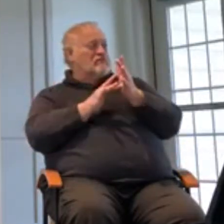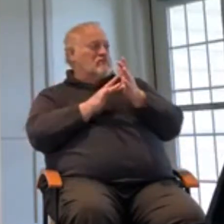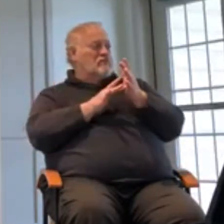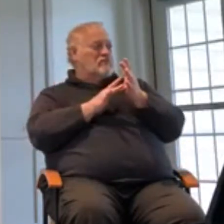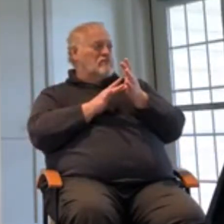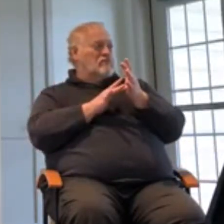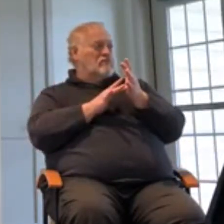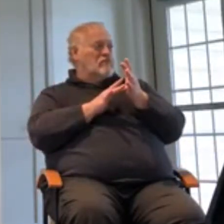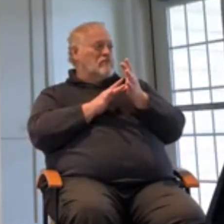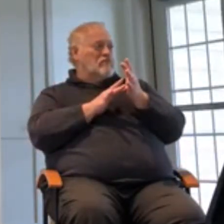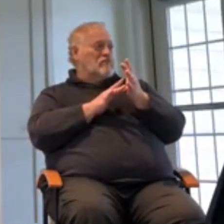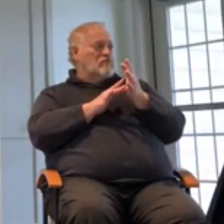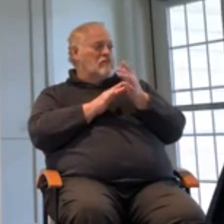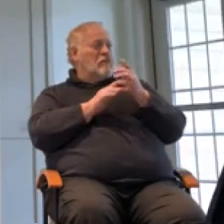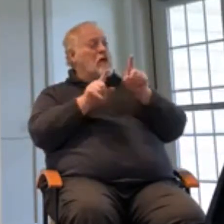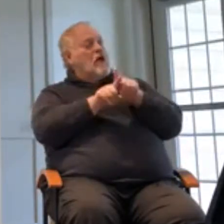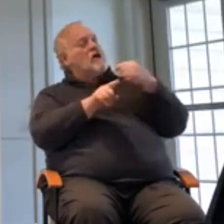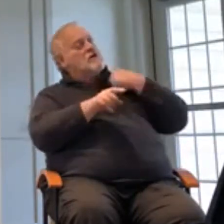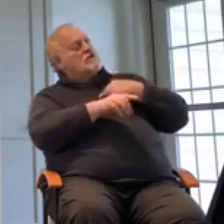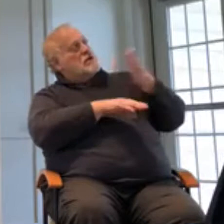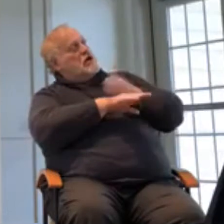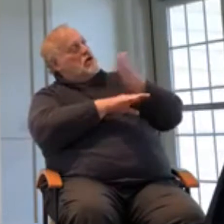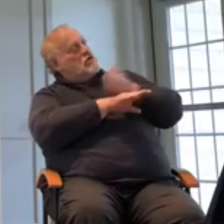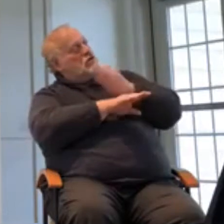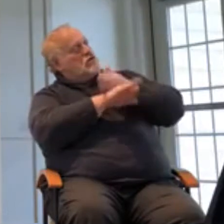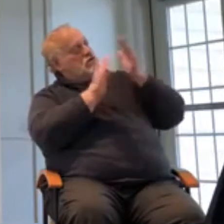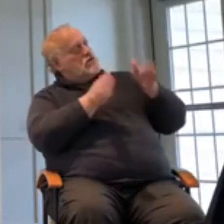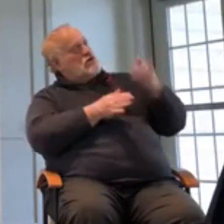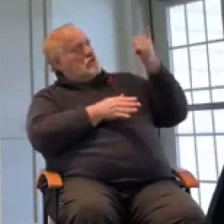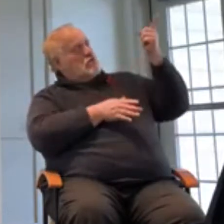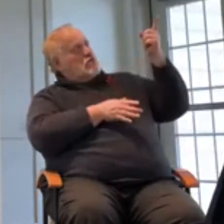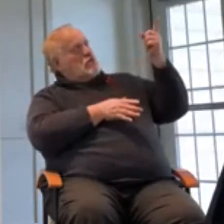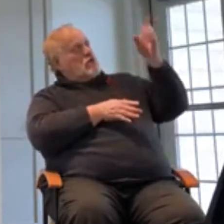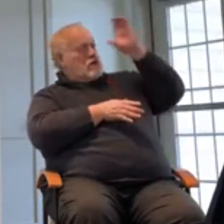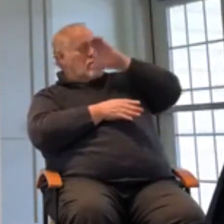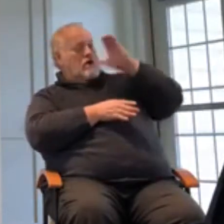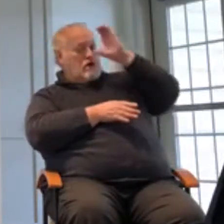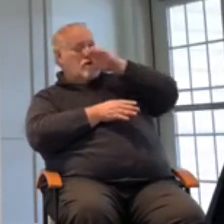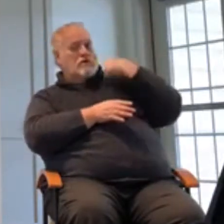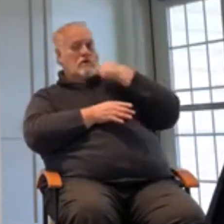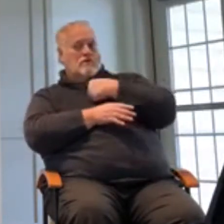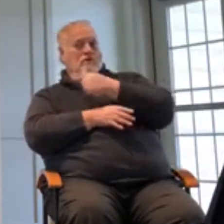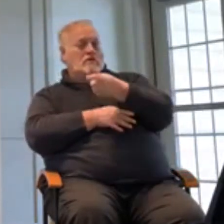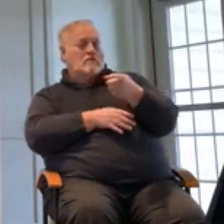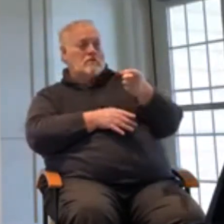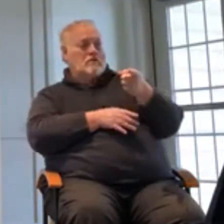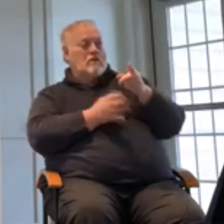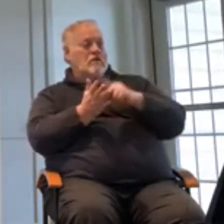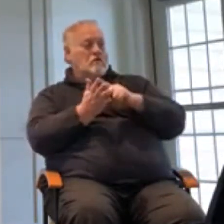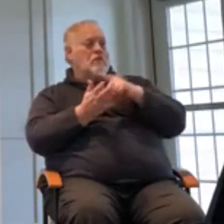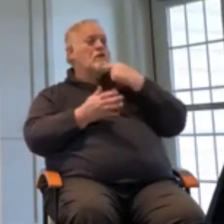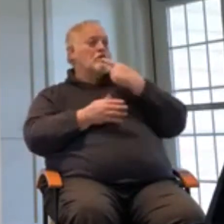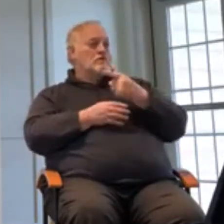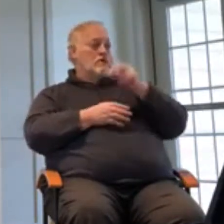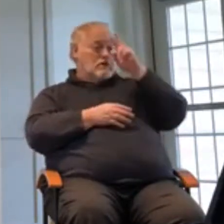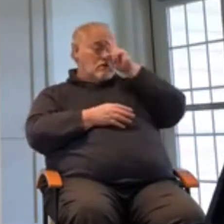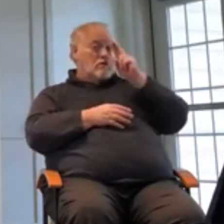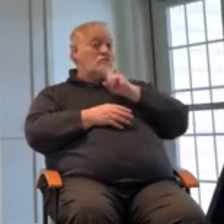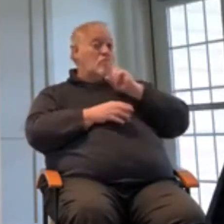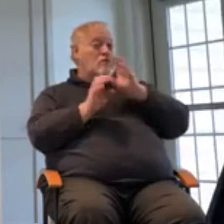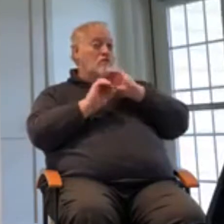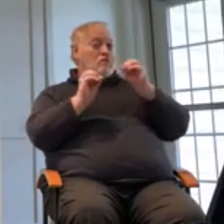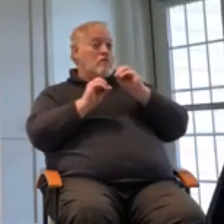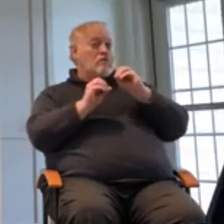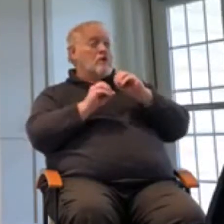Jesus, as our shepherd, seeks us out. Remember, Paul said in the book of Romans that